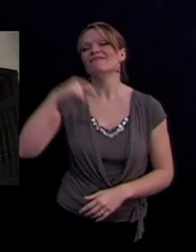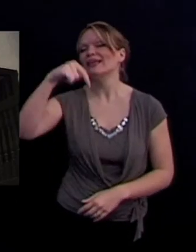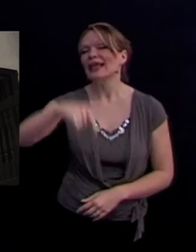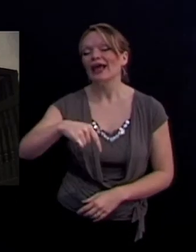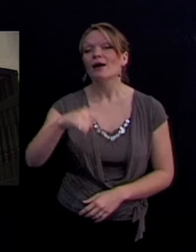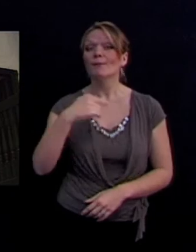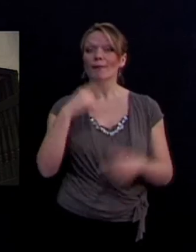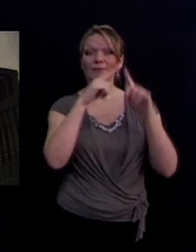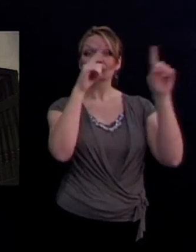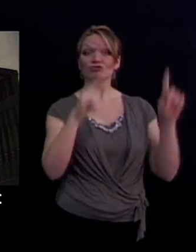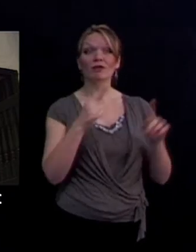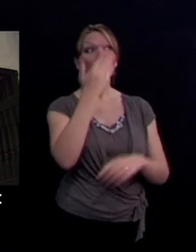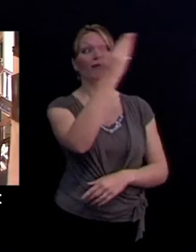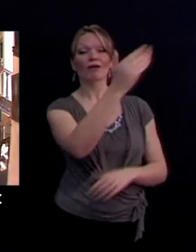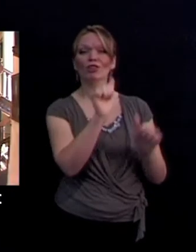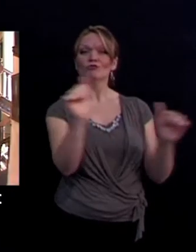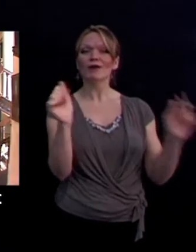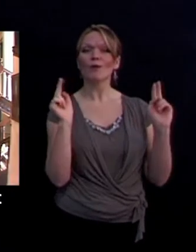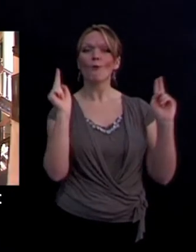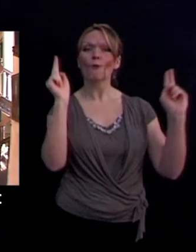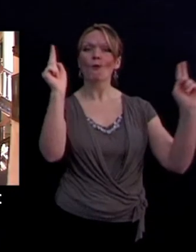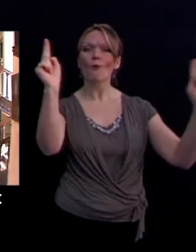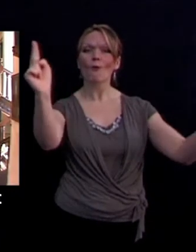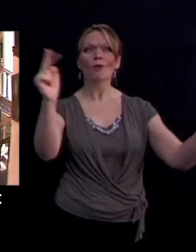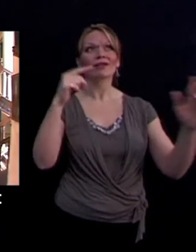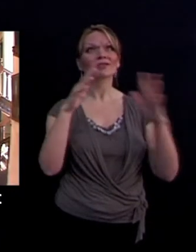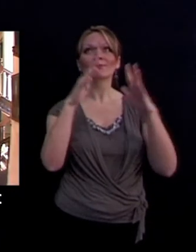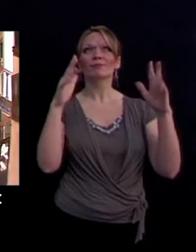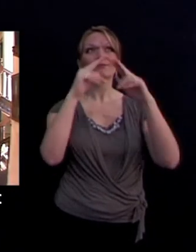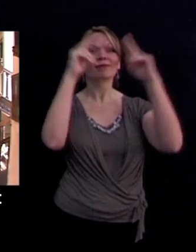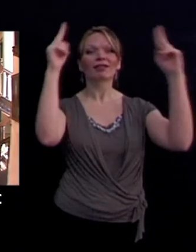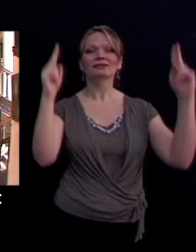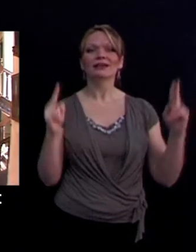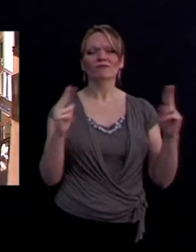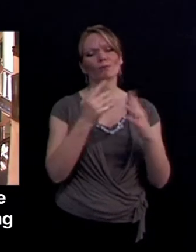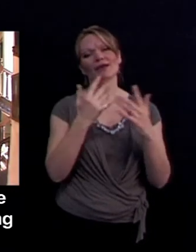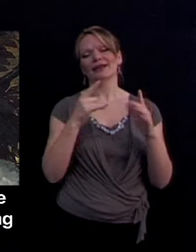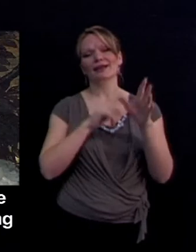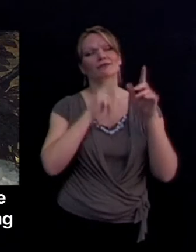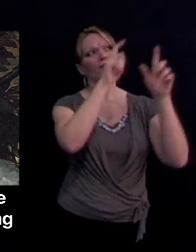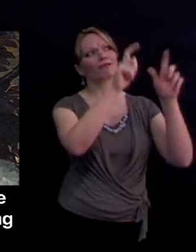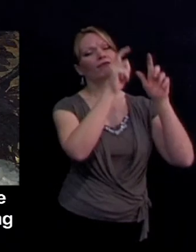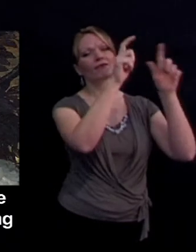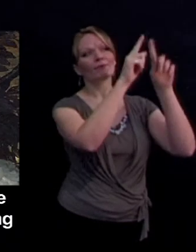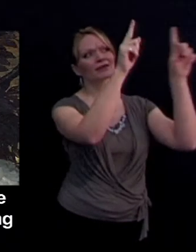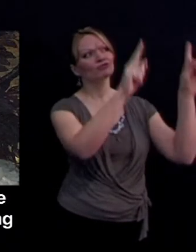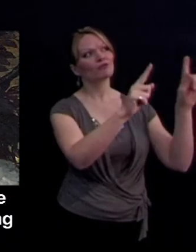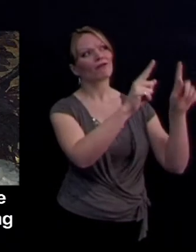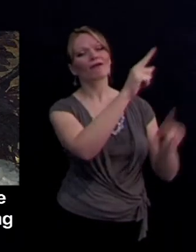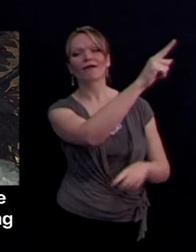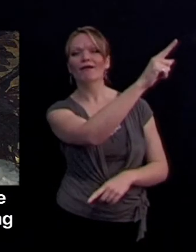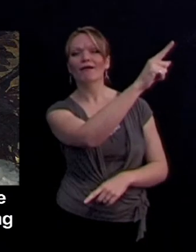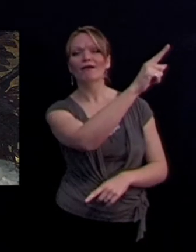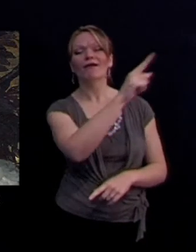portrait has hung in the Great Hall, the centre of this magnificent residence, for many years. Just a little bit about me before